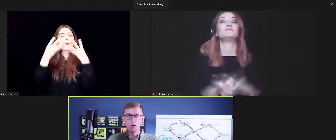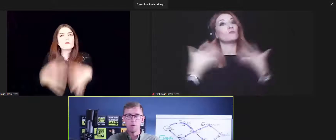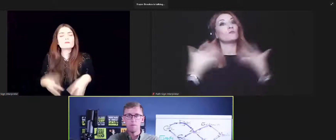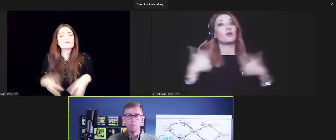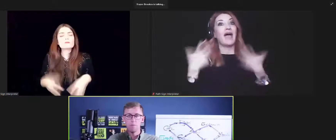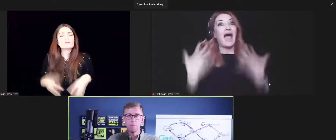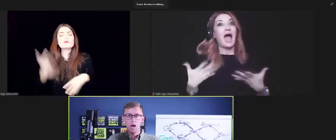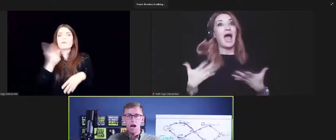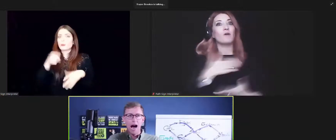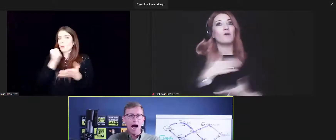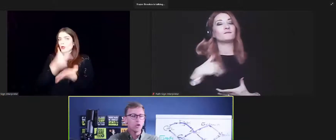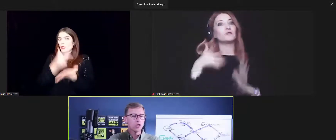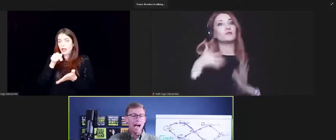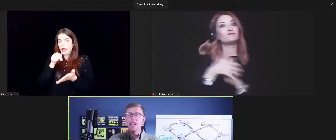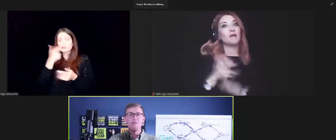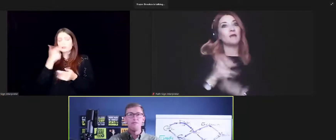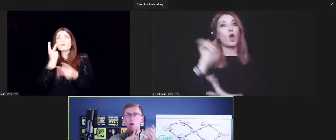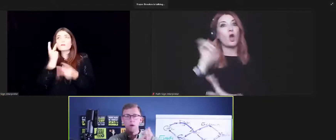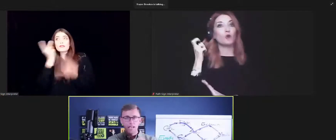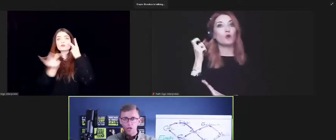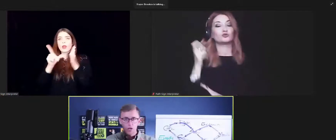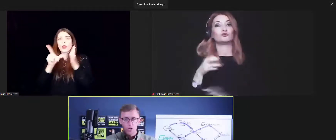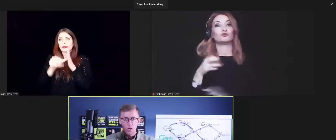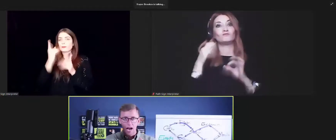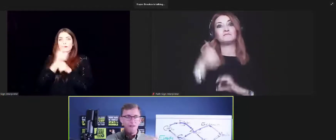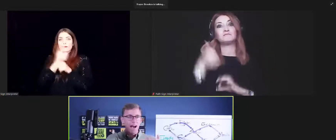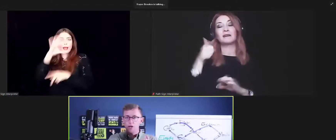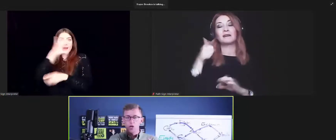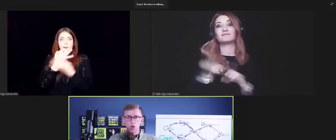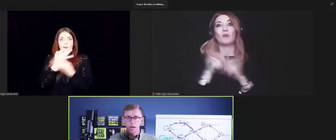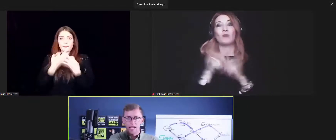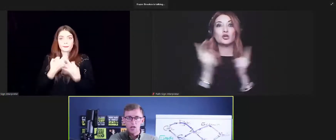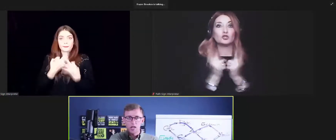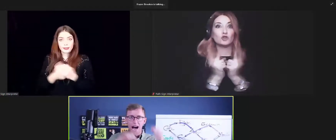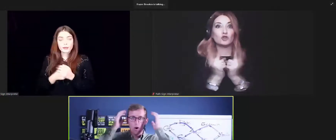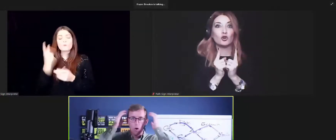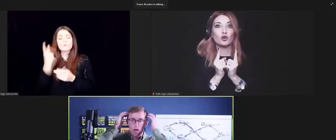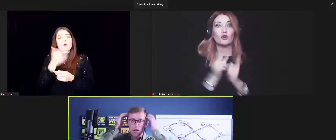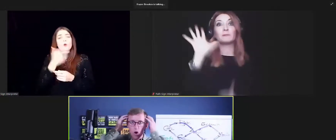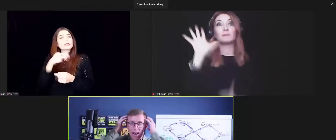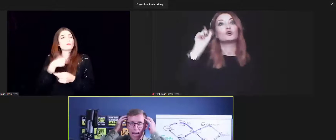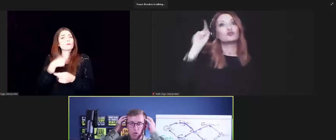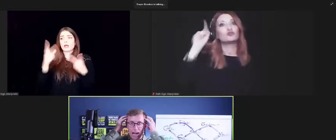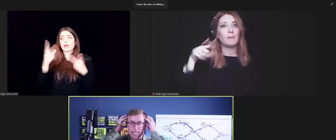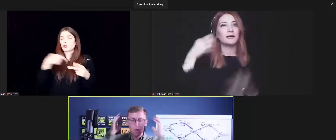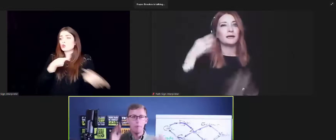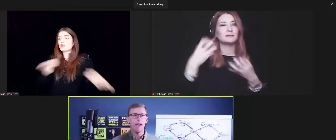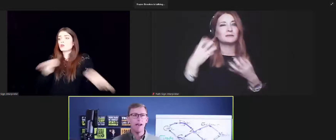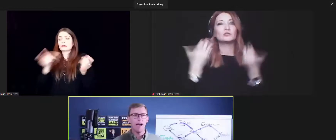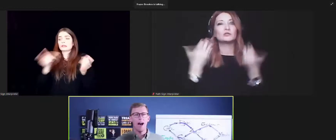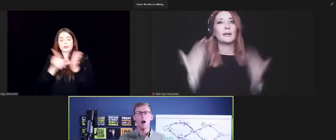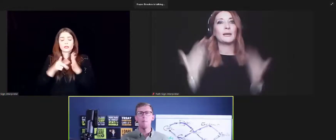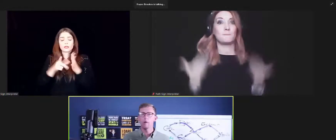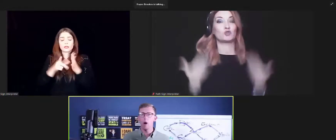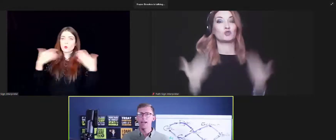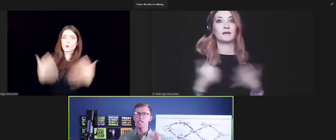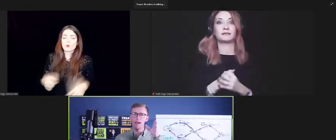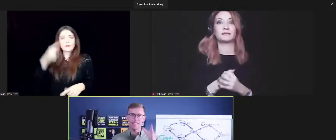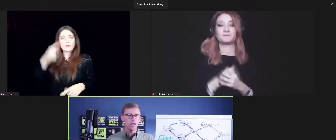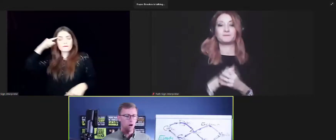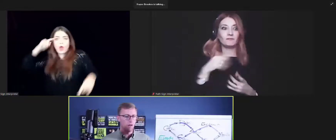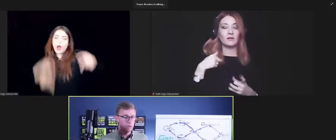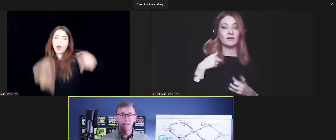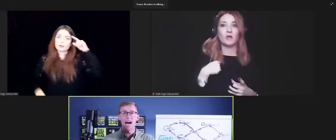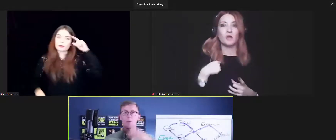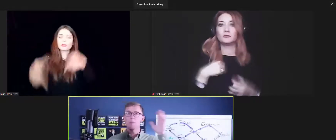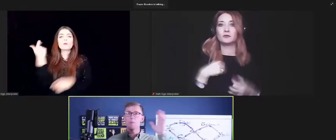management. I never wrote lists. I never had a to-do list. I always thought that I could write it up here. And I remember going into my dad's